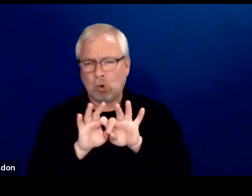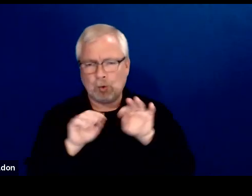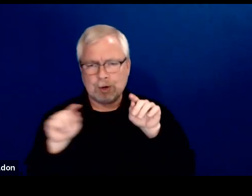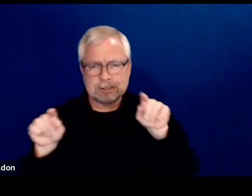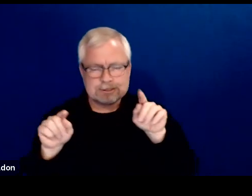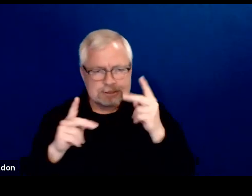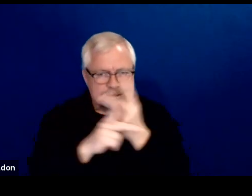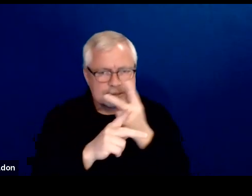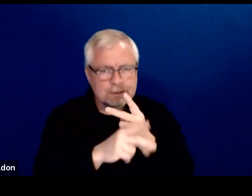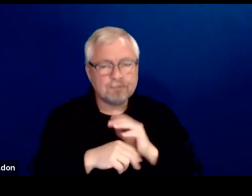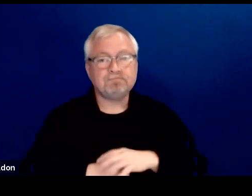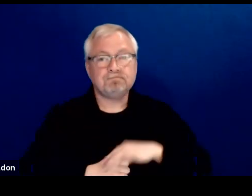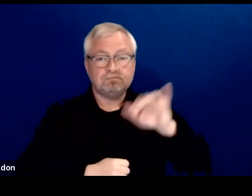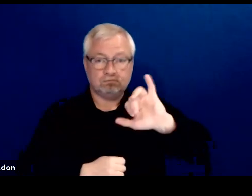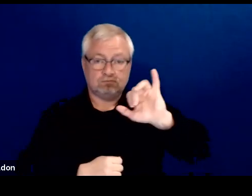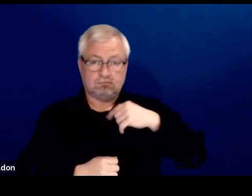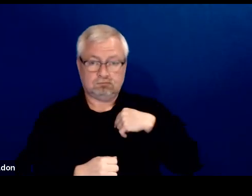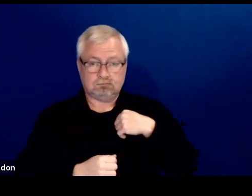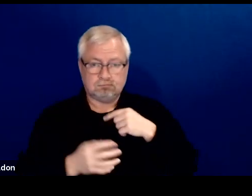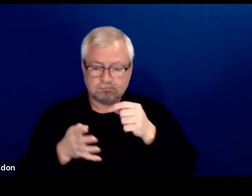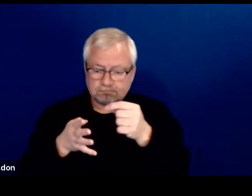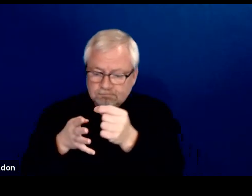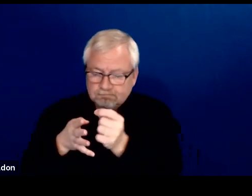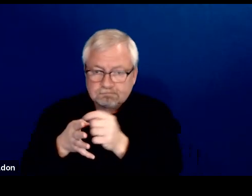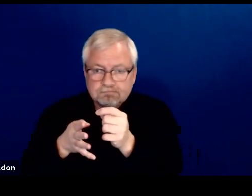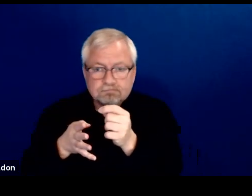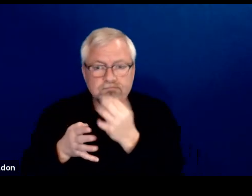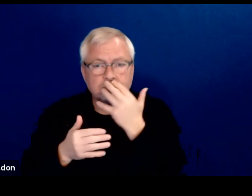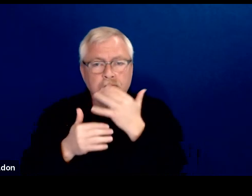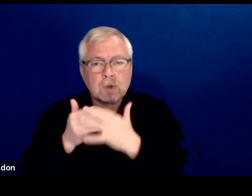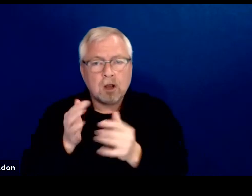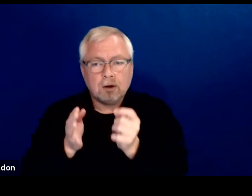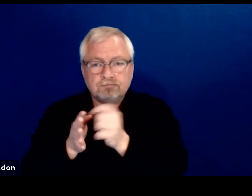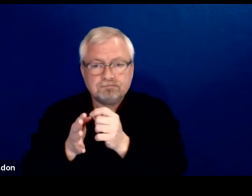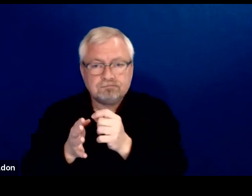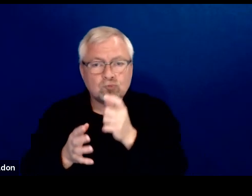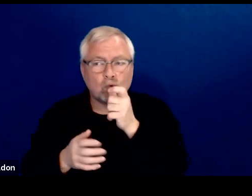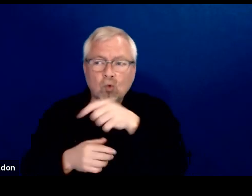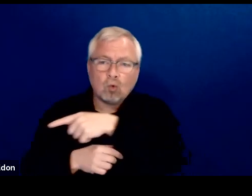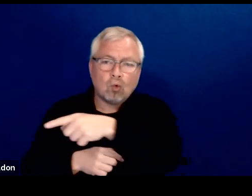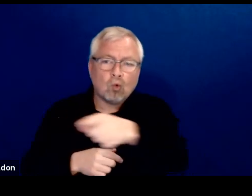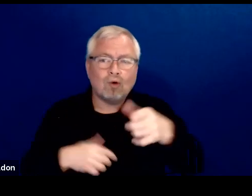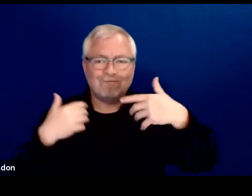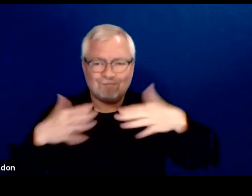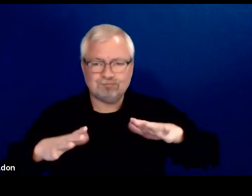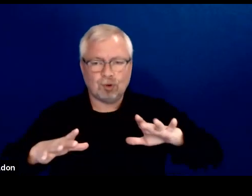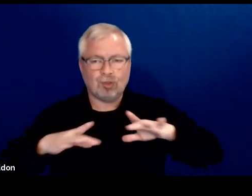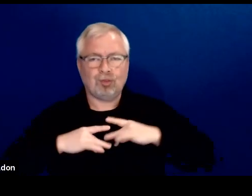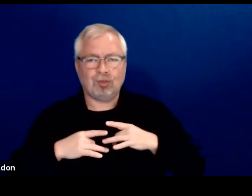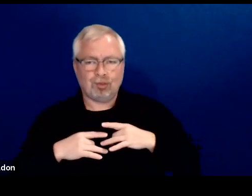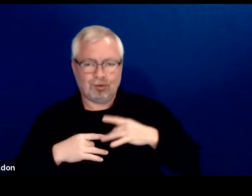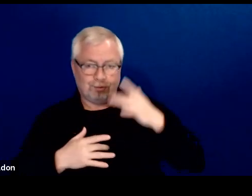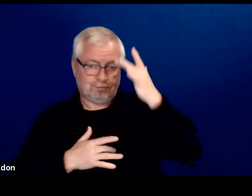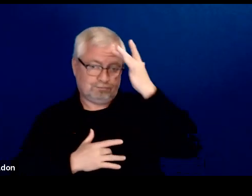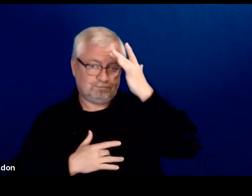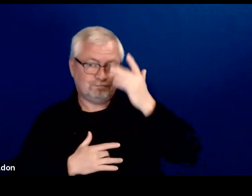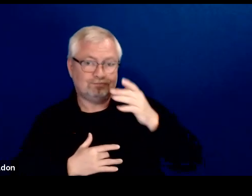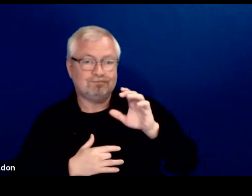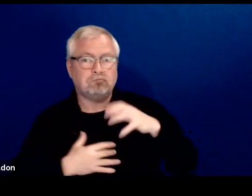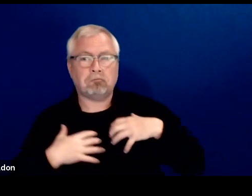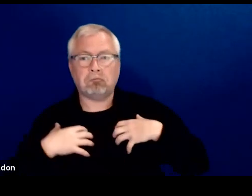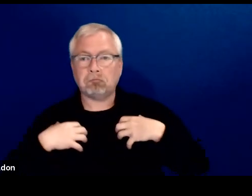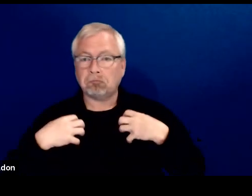governor referenced is going to be a way of helping us know who has already been exposed and who is safe